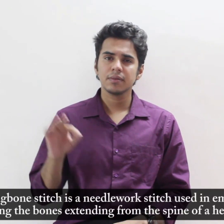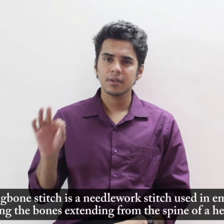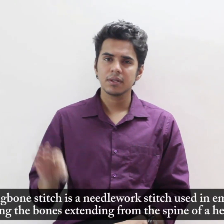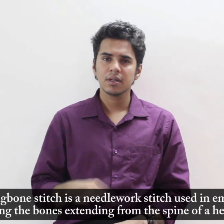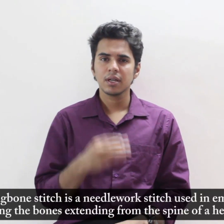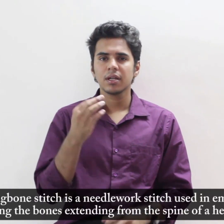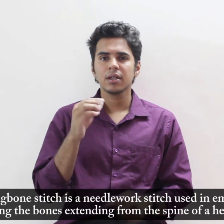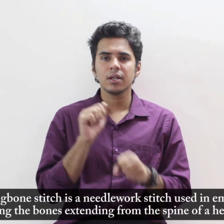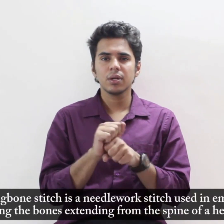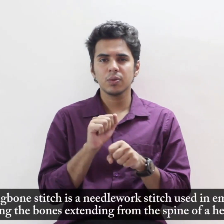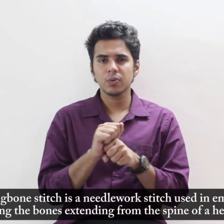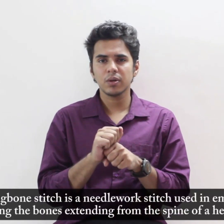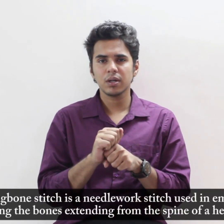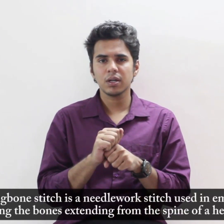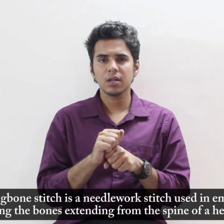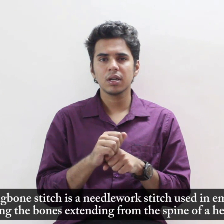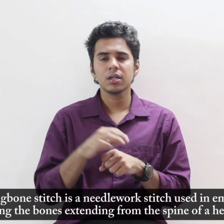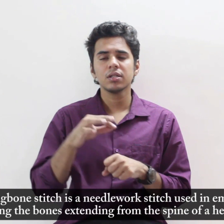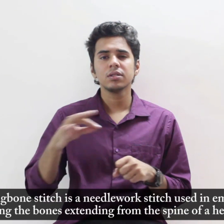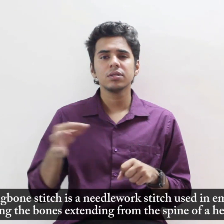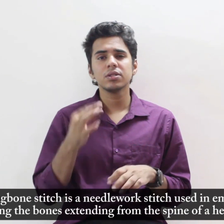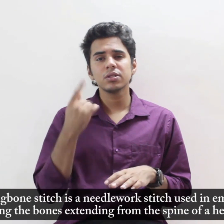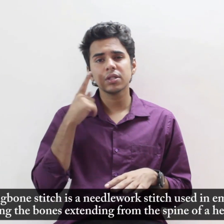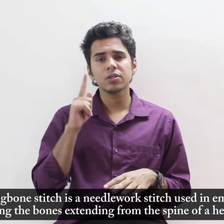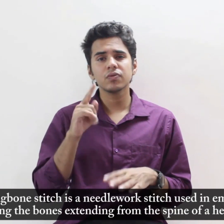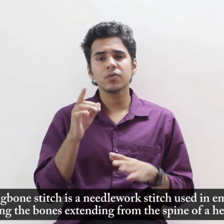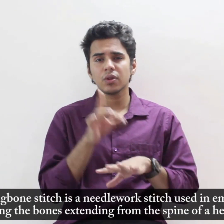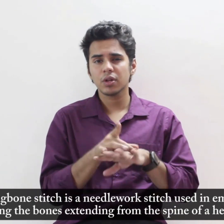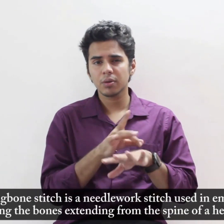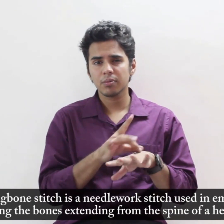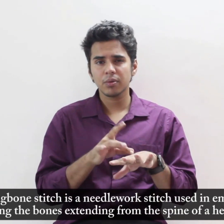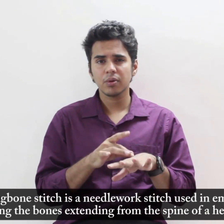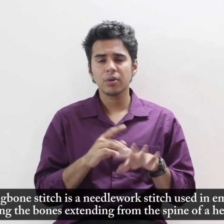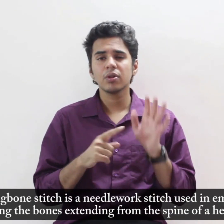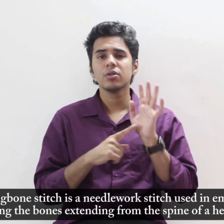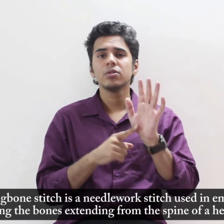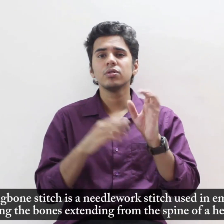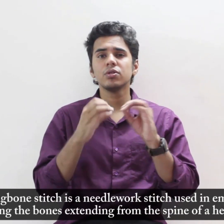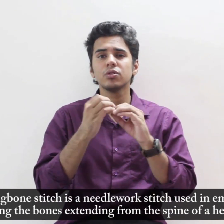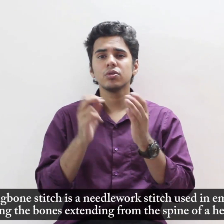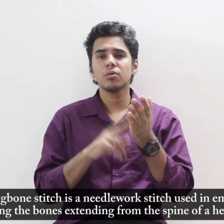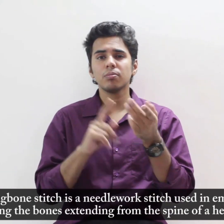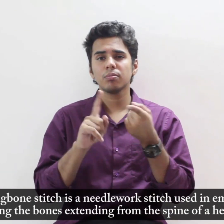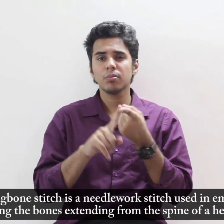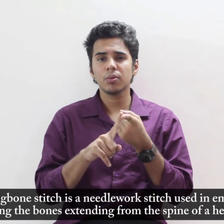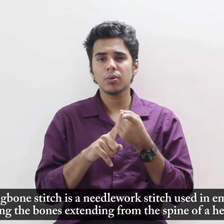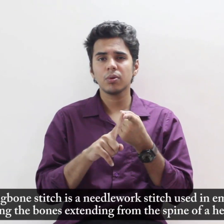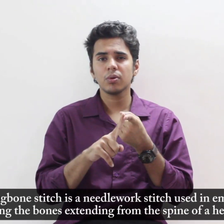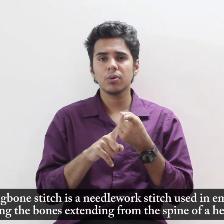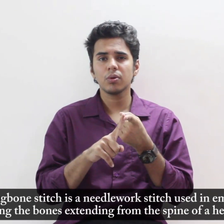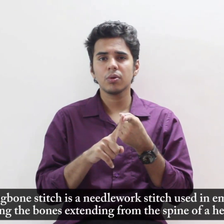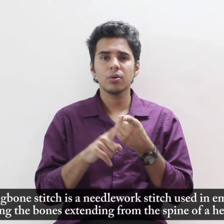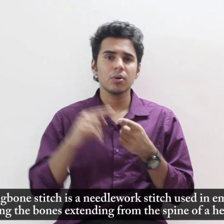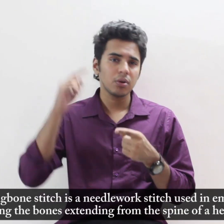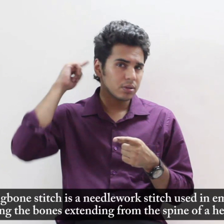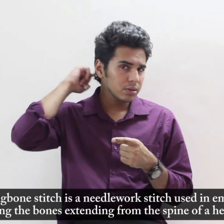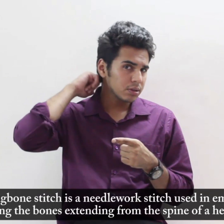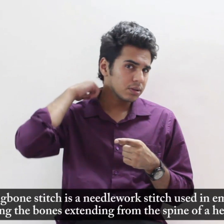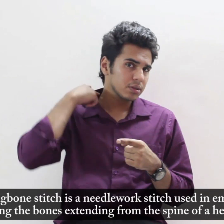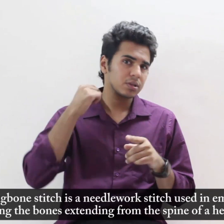A herringbone stitch is a needlework stitch used in embroidery, resembling the bones extending from the spine